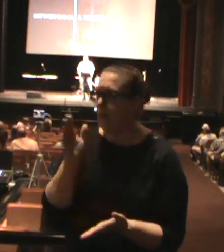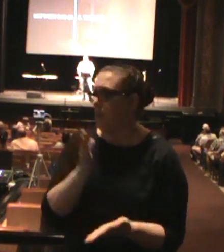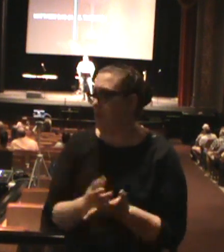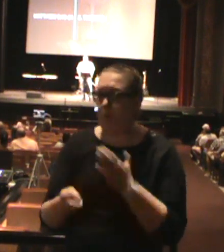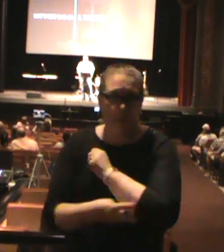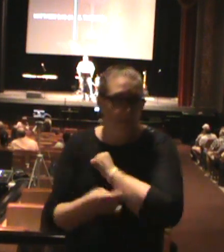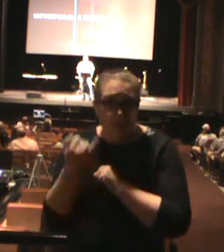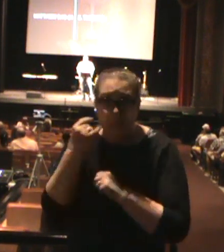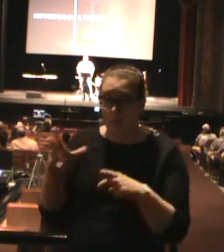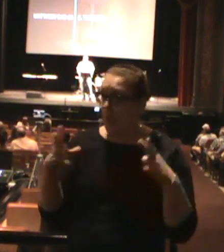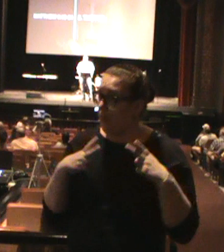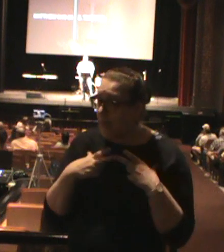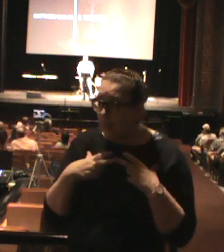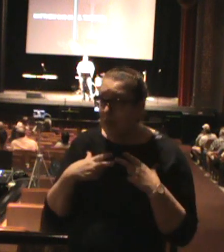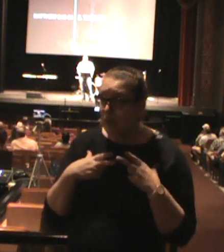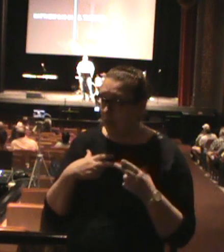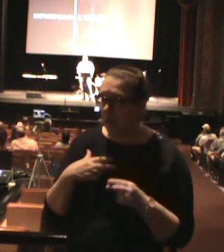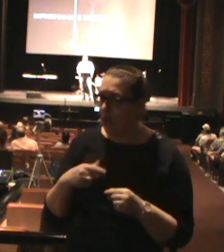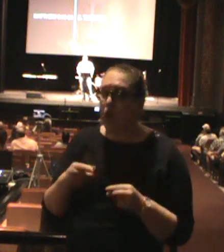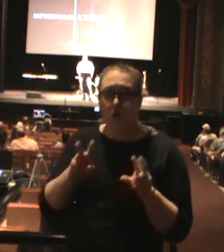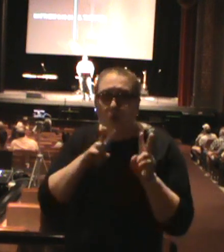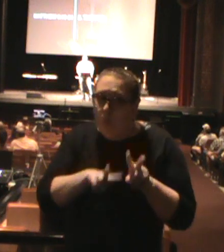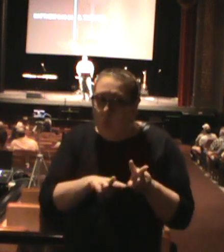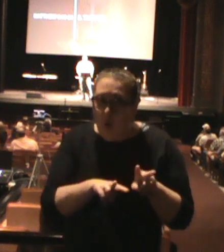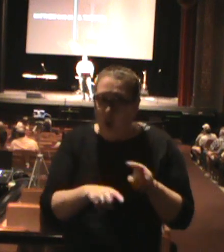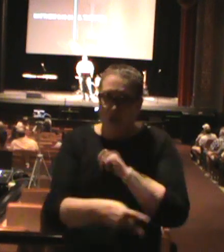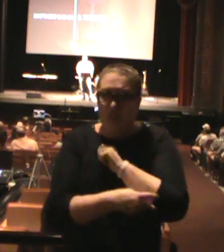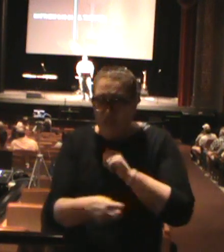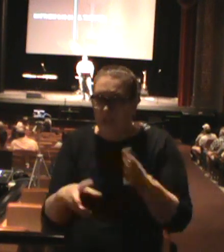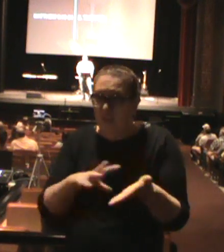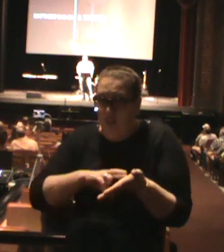it? You can watch them steal your stuff.